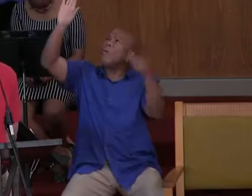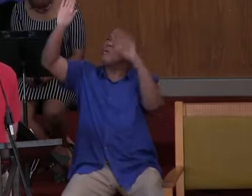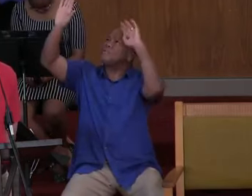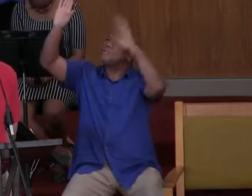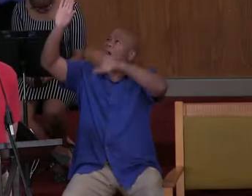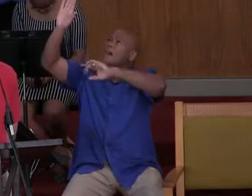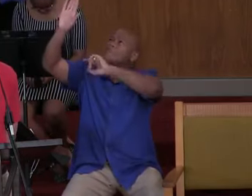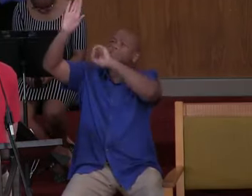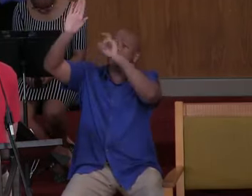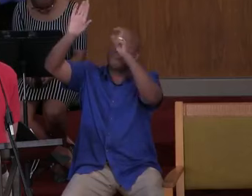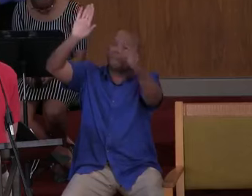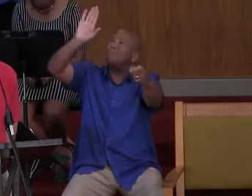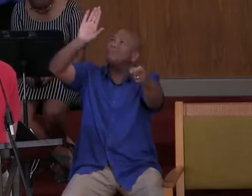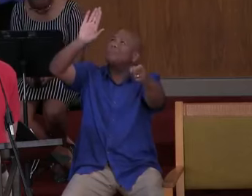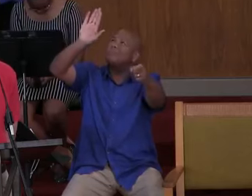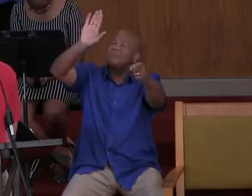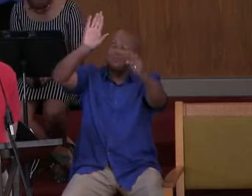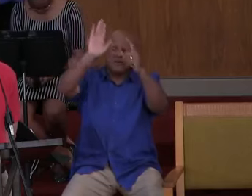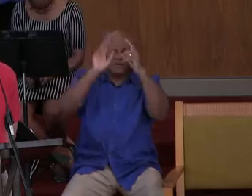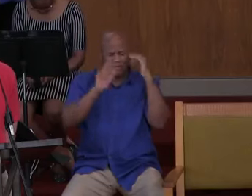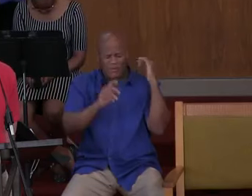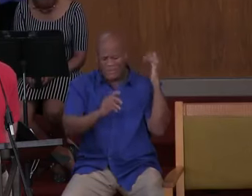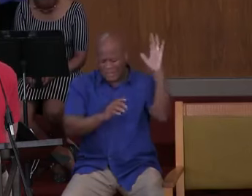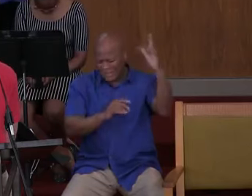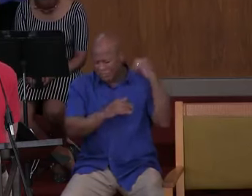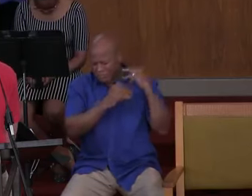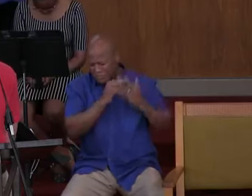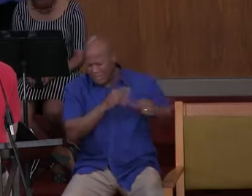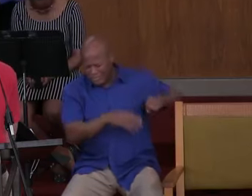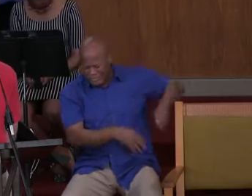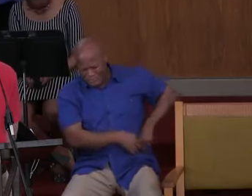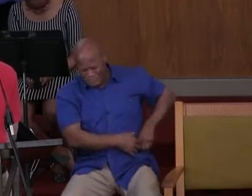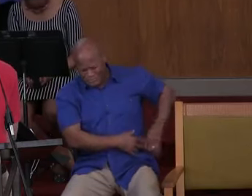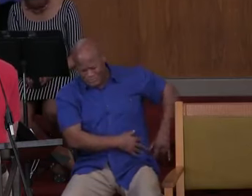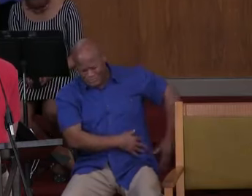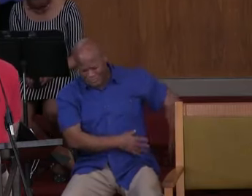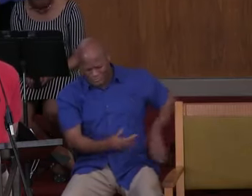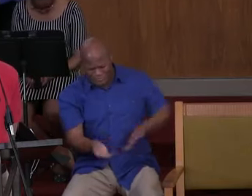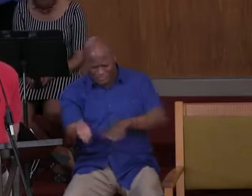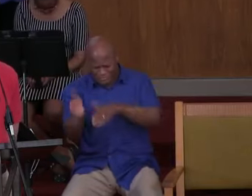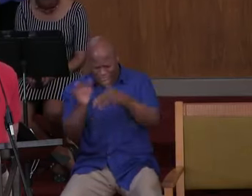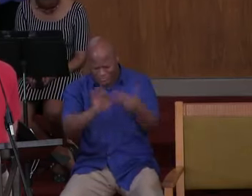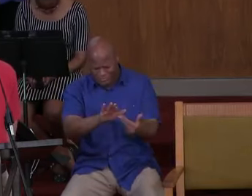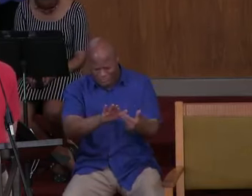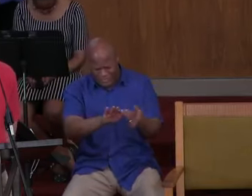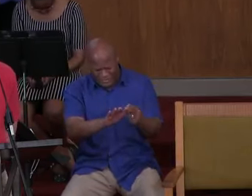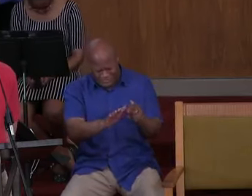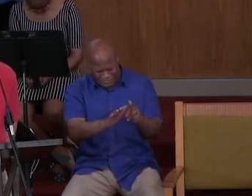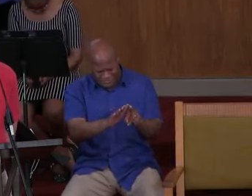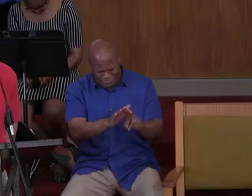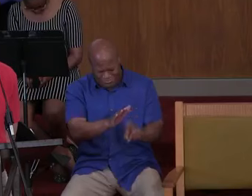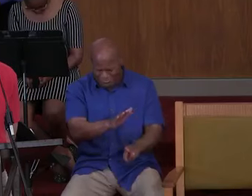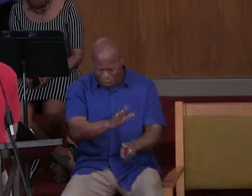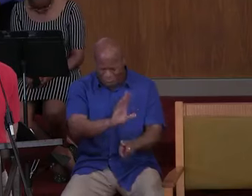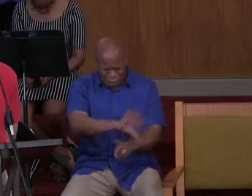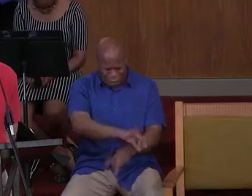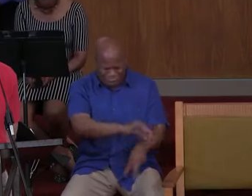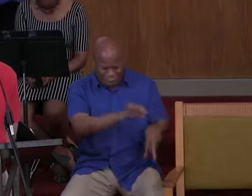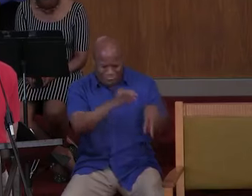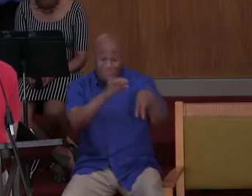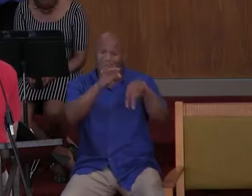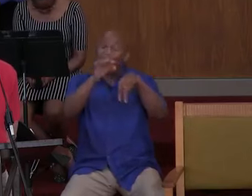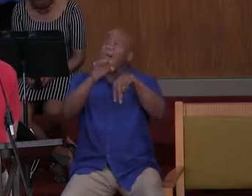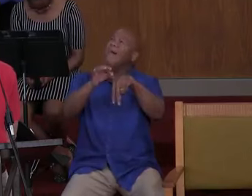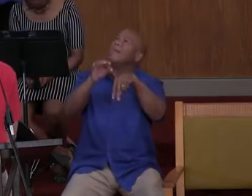shed his blood on the cross, Lord, to wash away our sins and redeem all our sins, Almighty God and